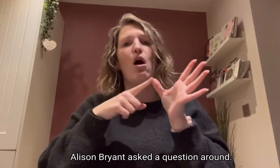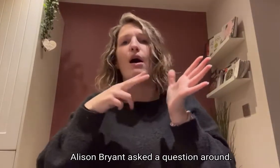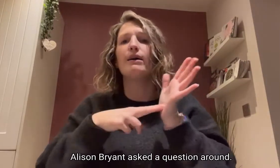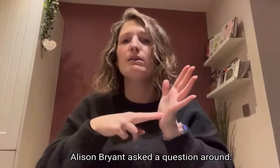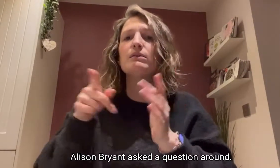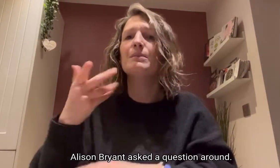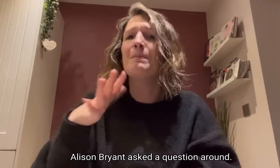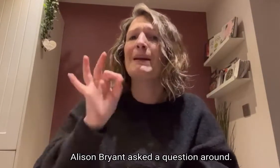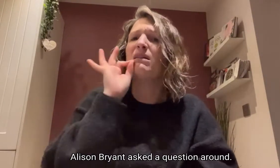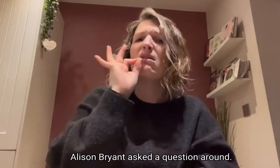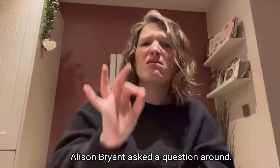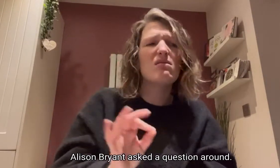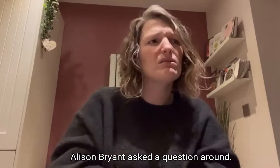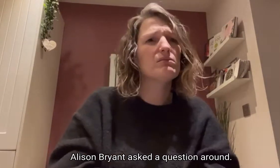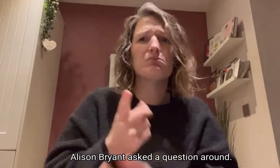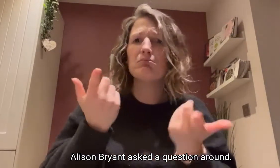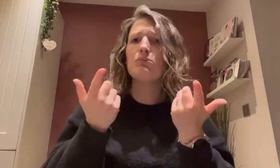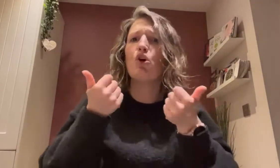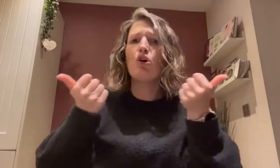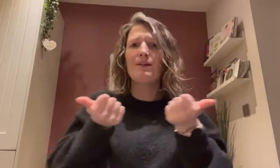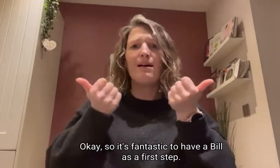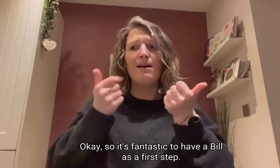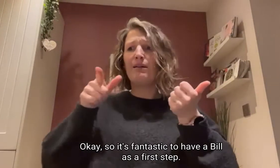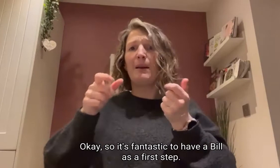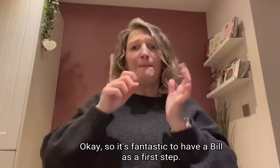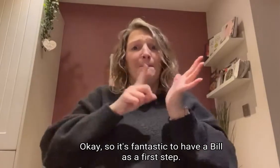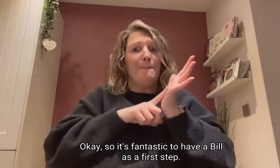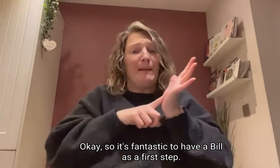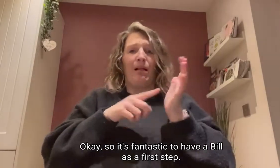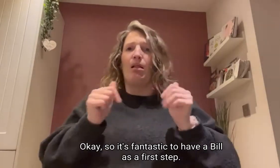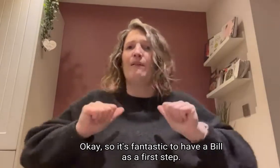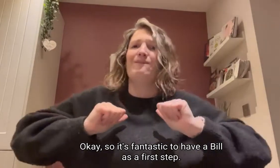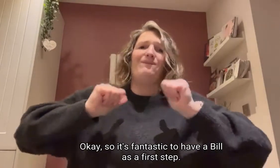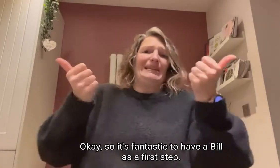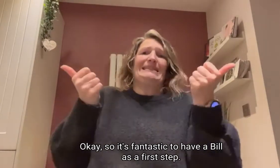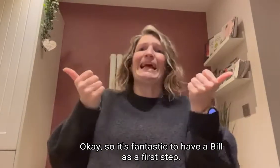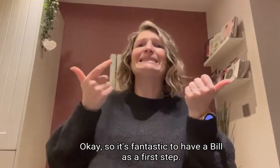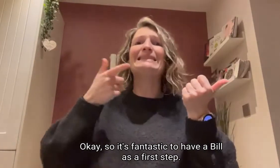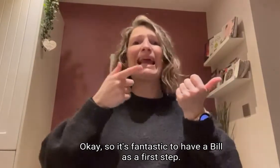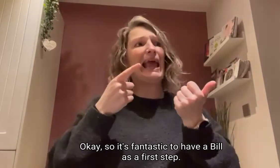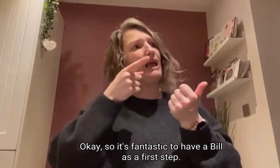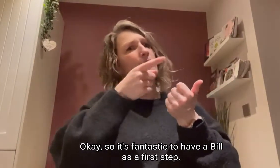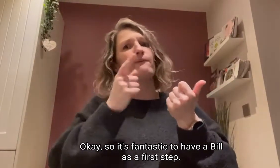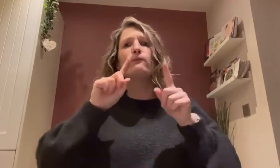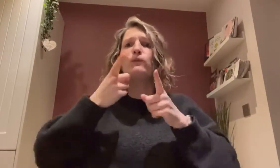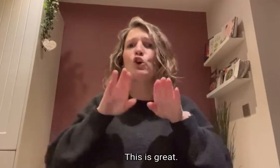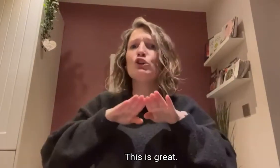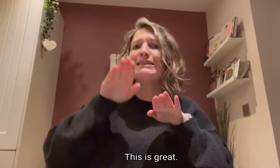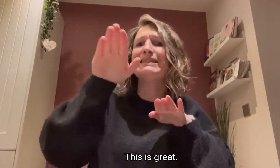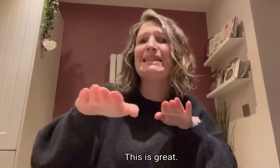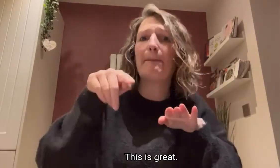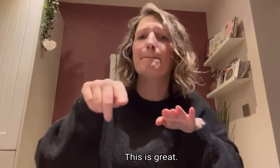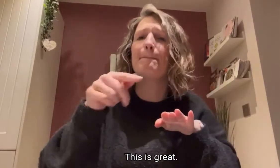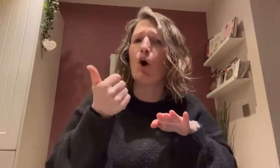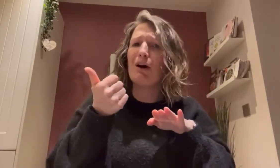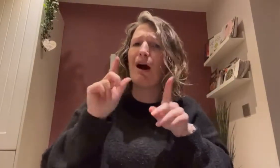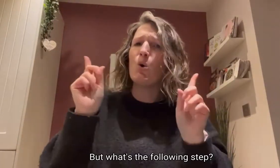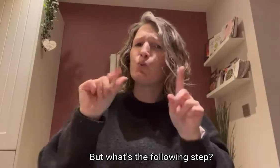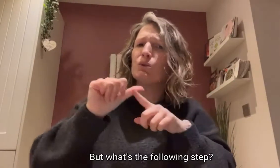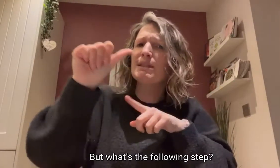question around, okay, so it's fantastic to have a bill as a first step. This is great. But what's the